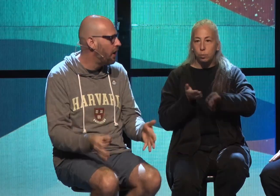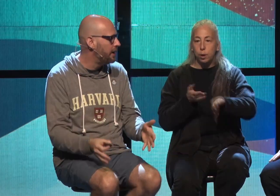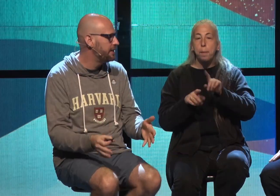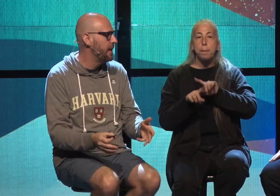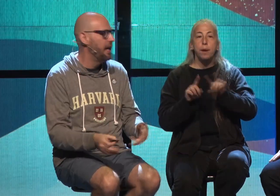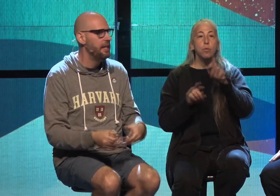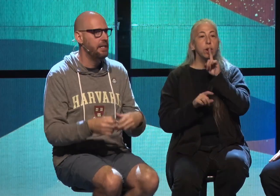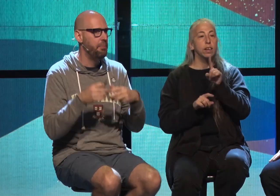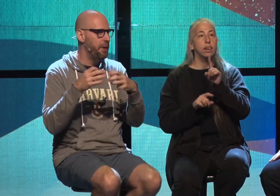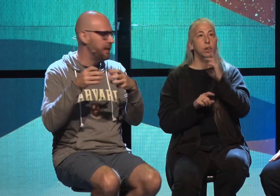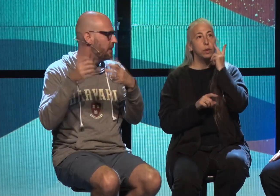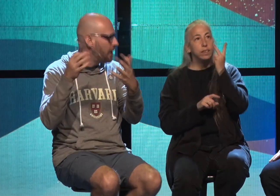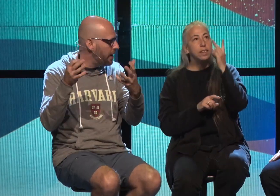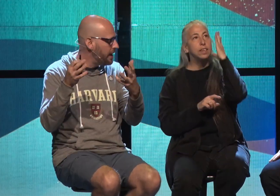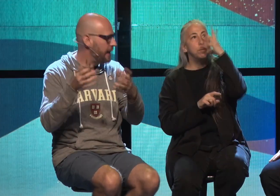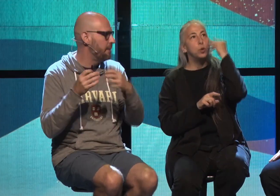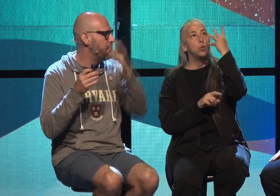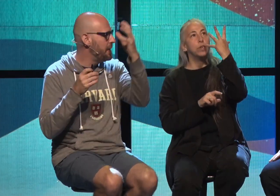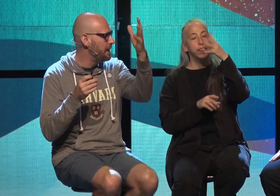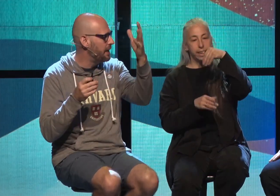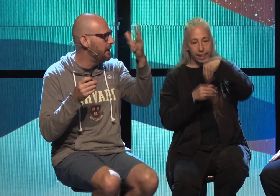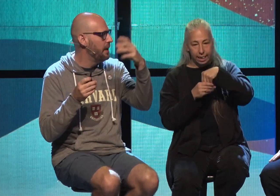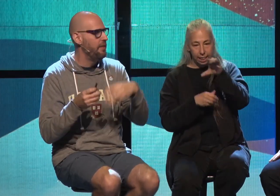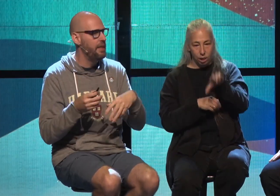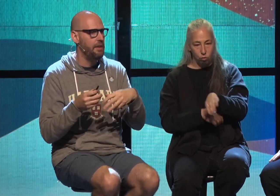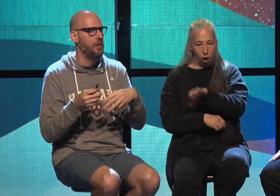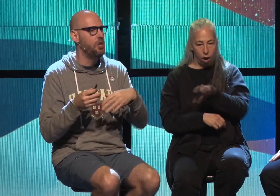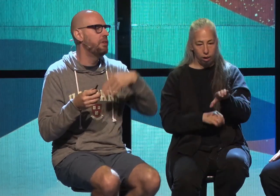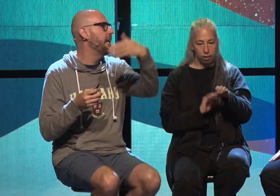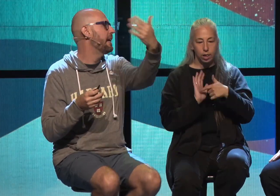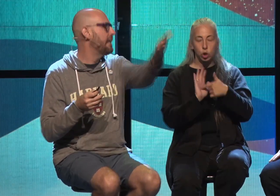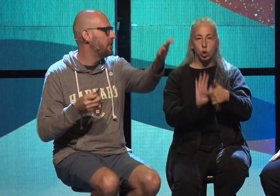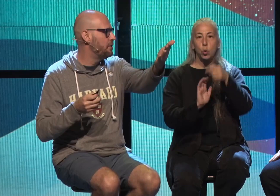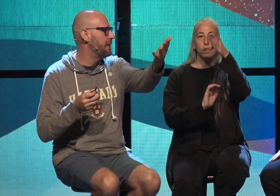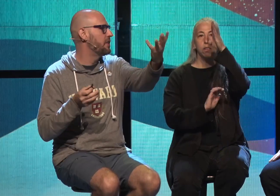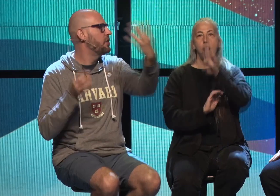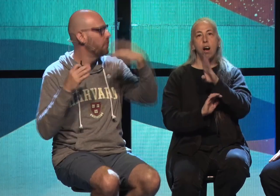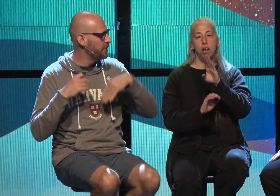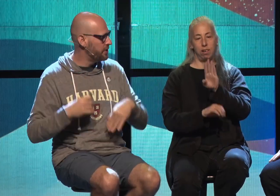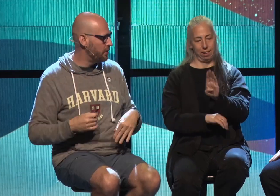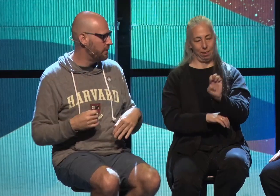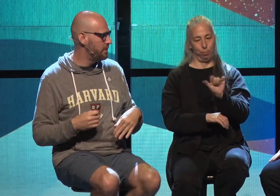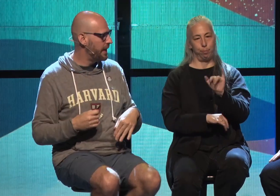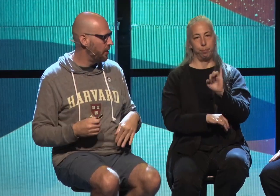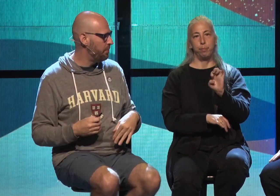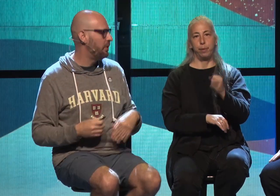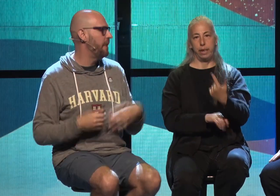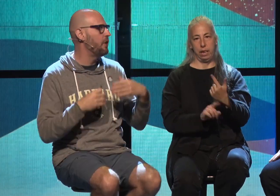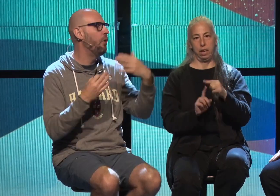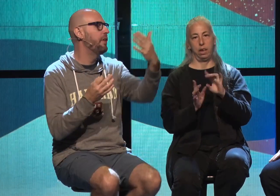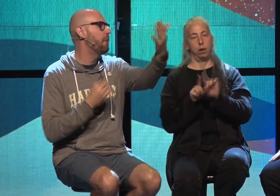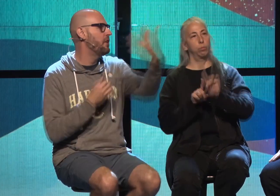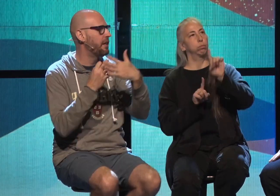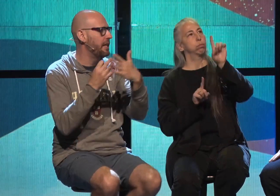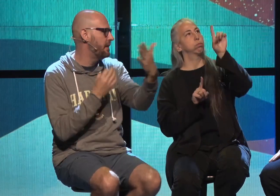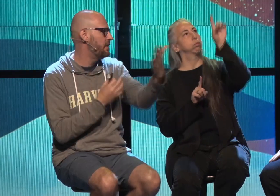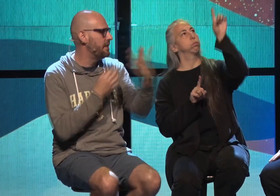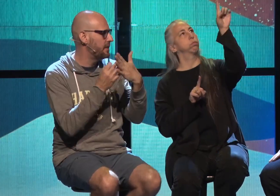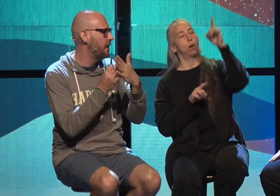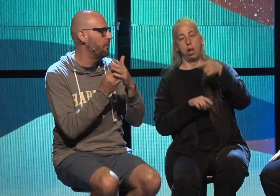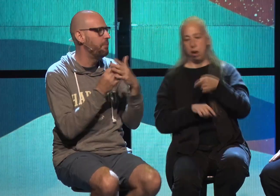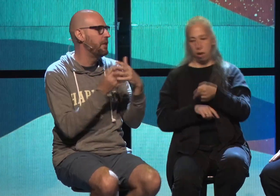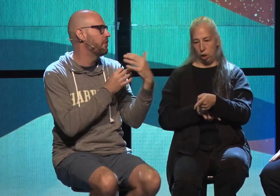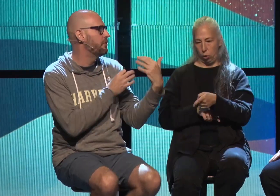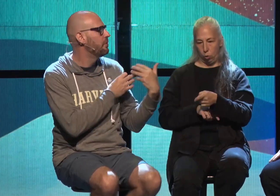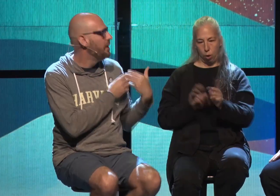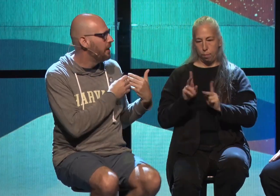in the cross that depicts God as a being that you can't get to because you're so terrible. Depraved. And the only way you can get to